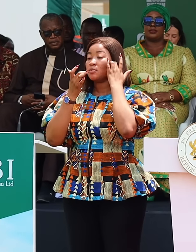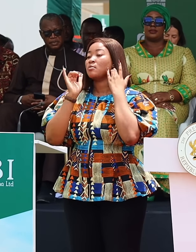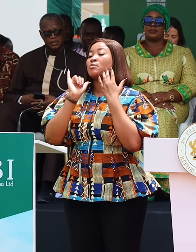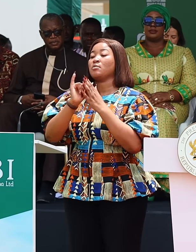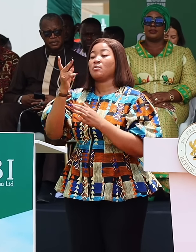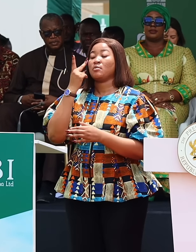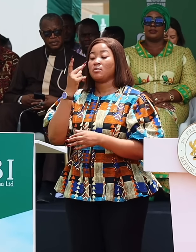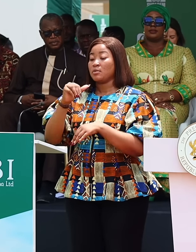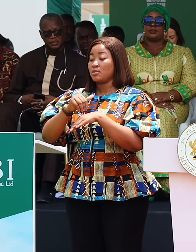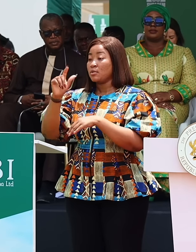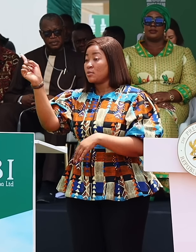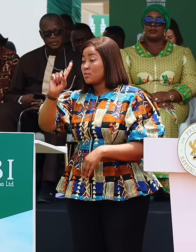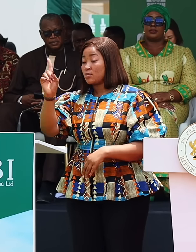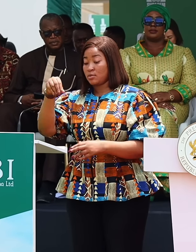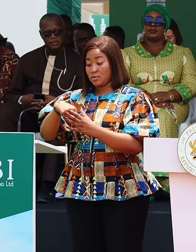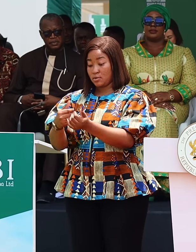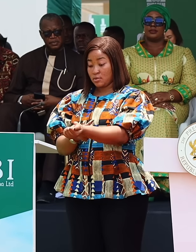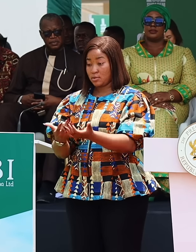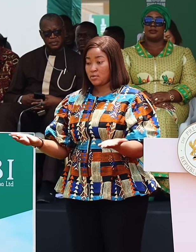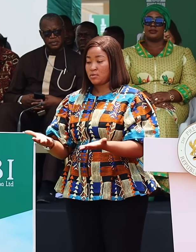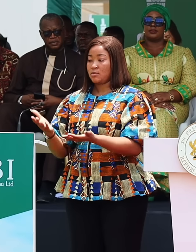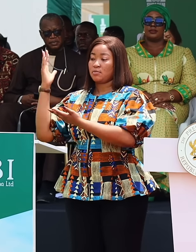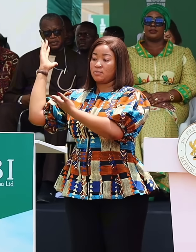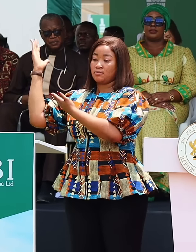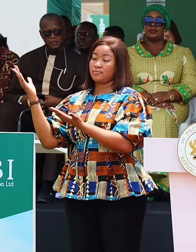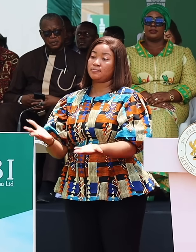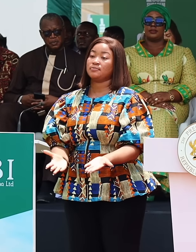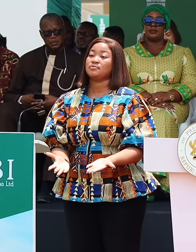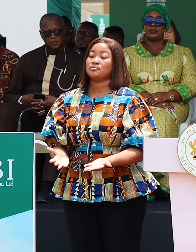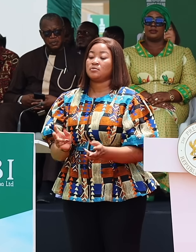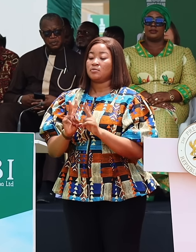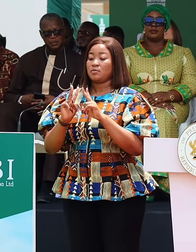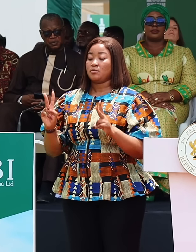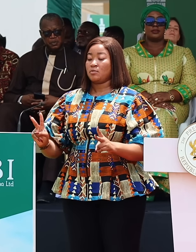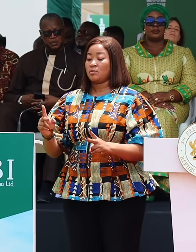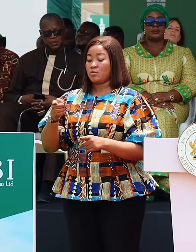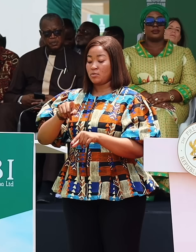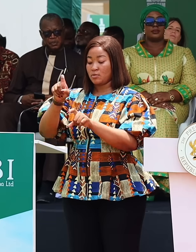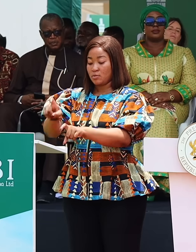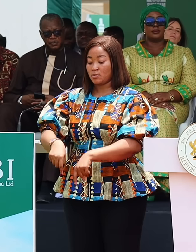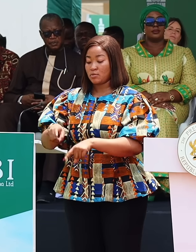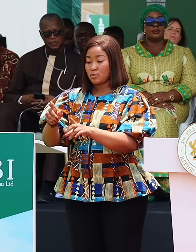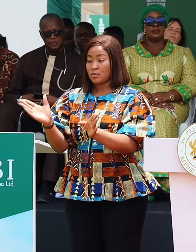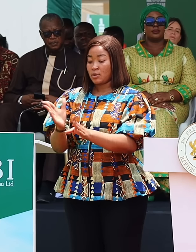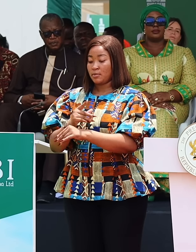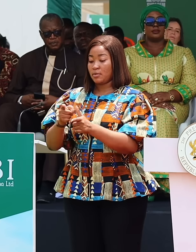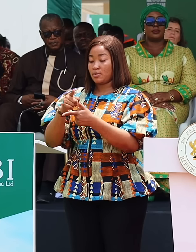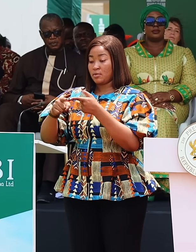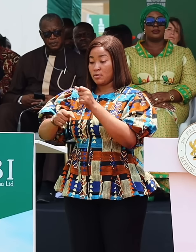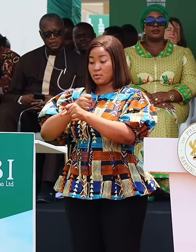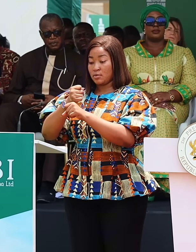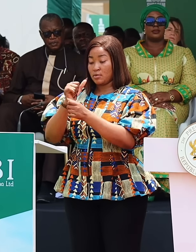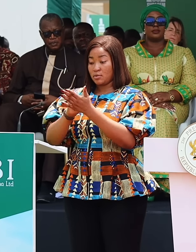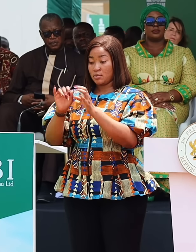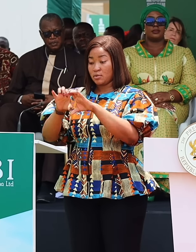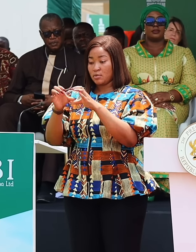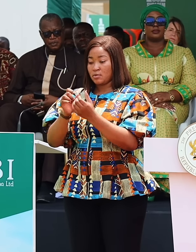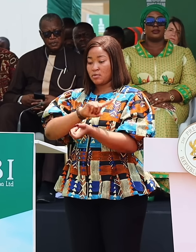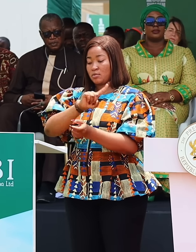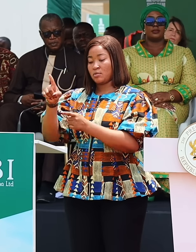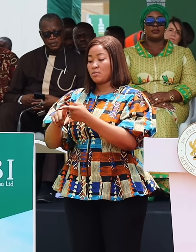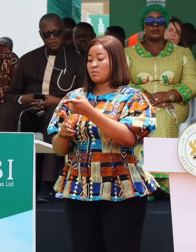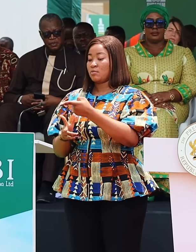you see anywhere in this country is imported. And so we cut sort. By next year, that factory will go and